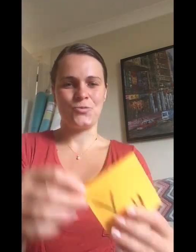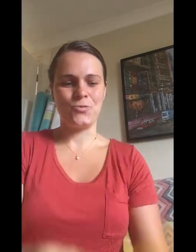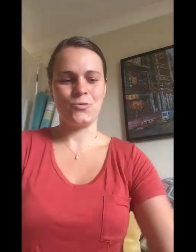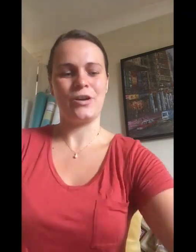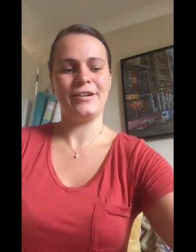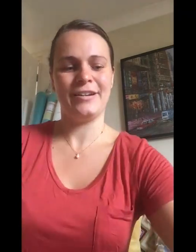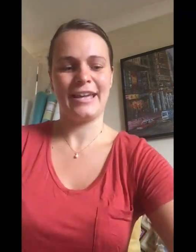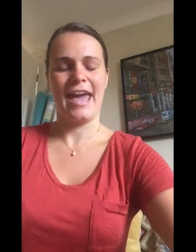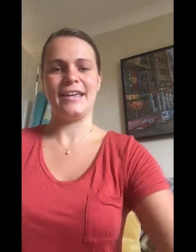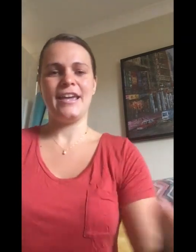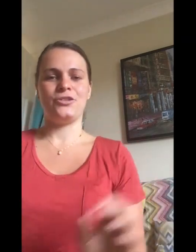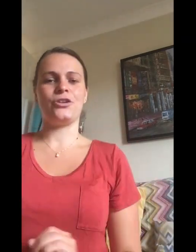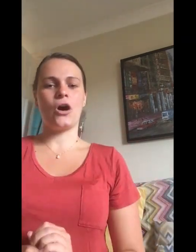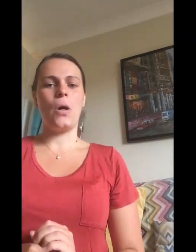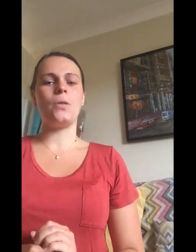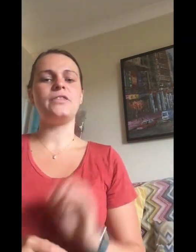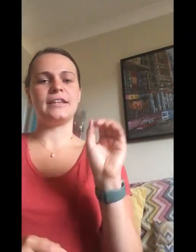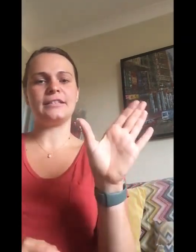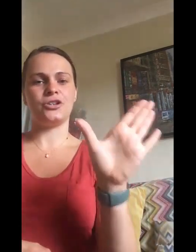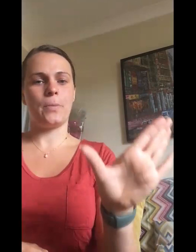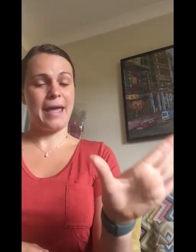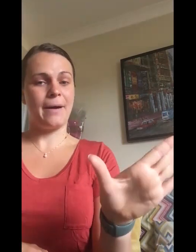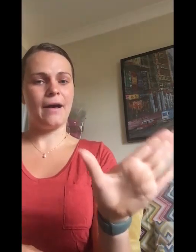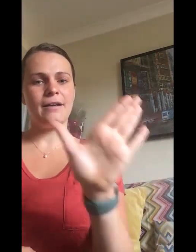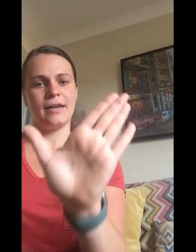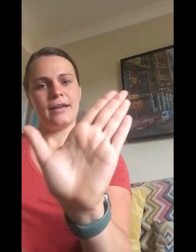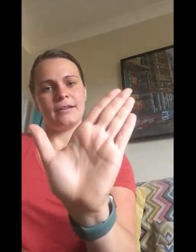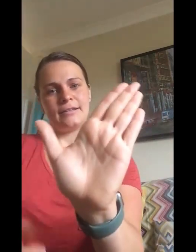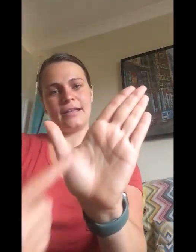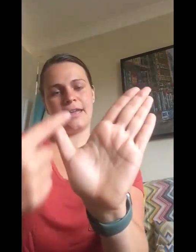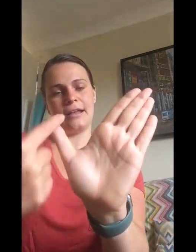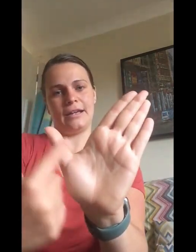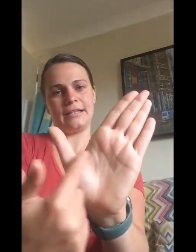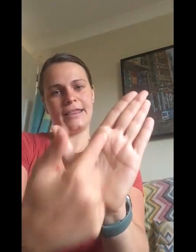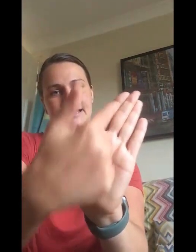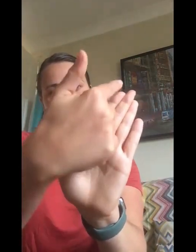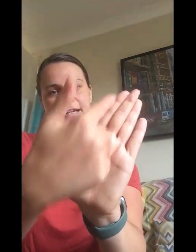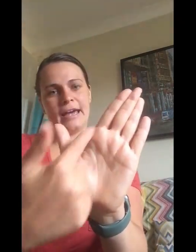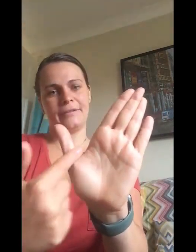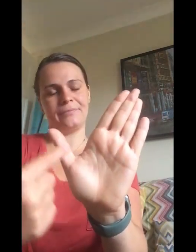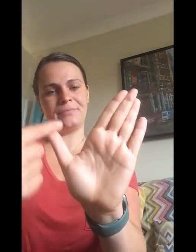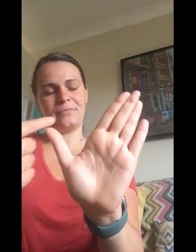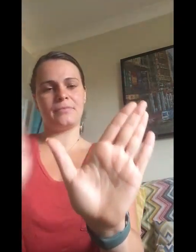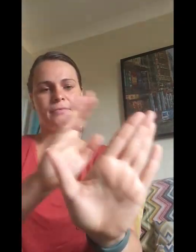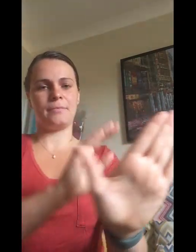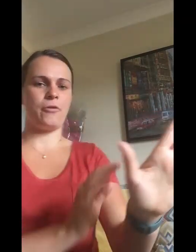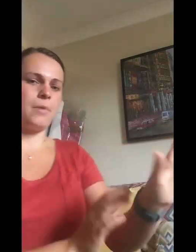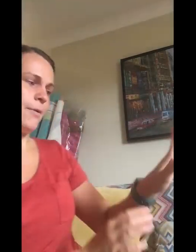Ooh. Okay, you're going to hold your paper so that it looks like this, okay? From my